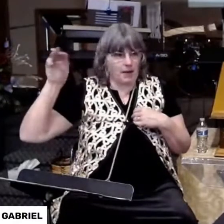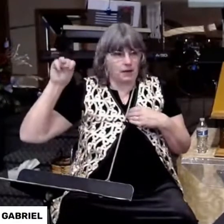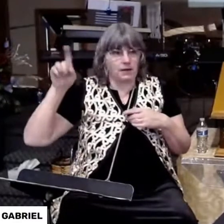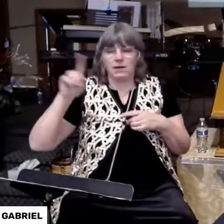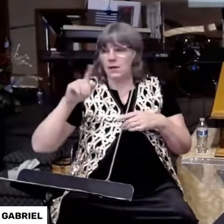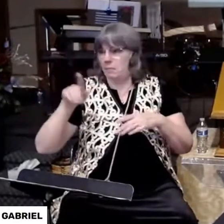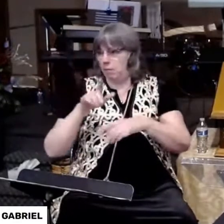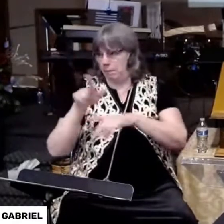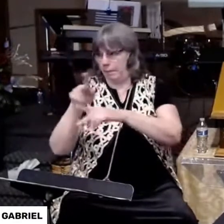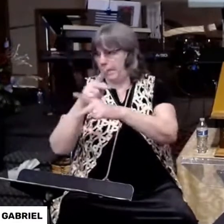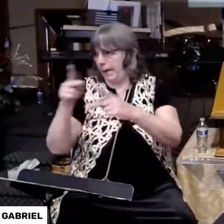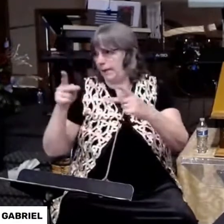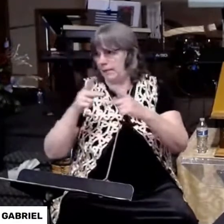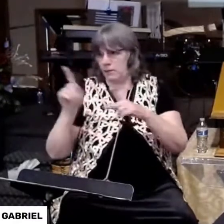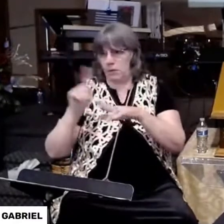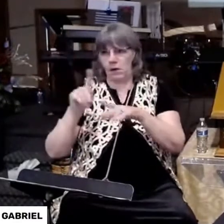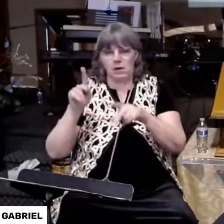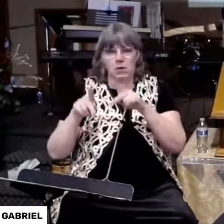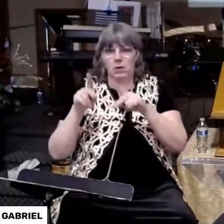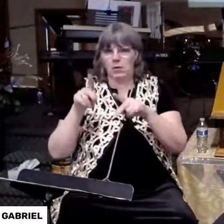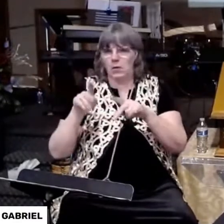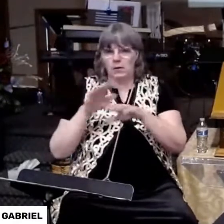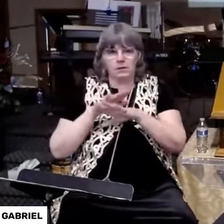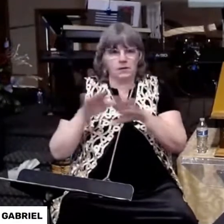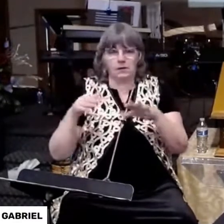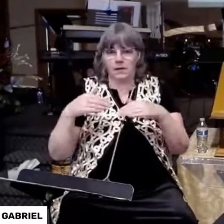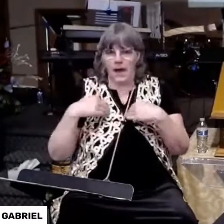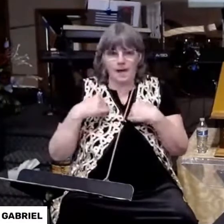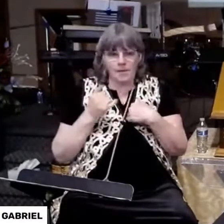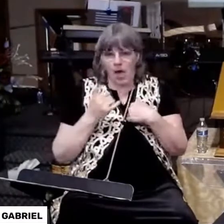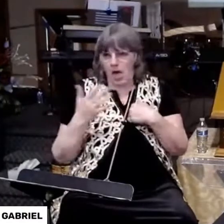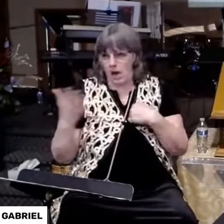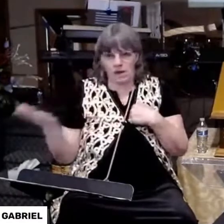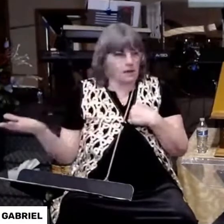where people do not even have,